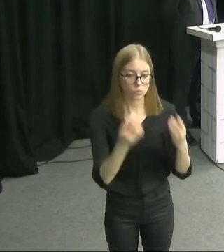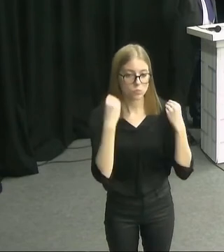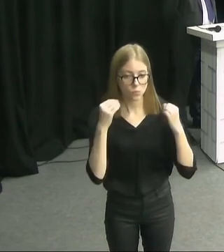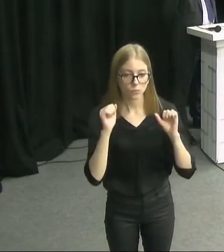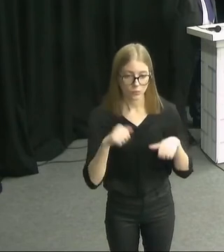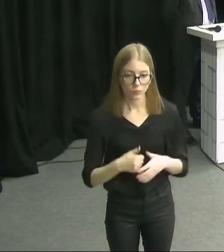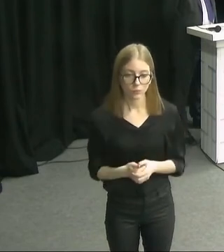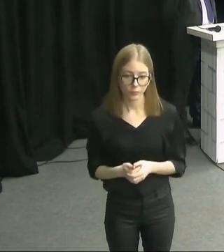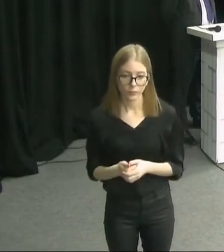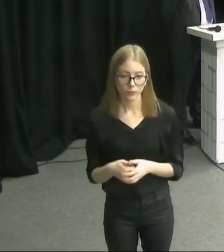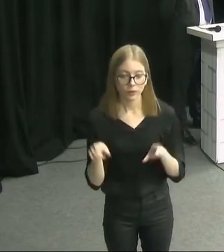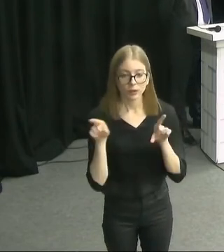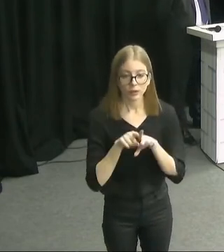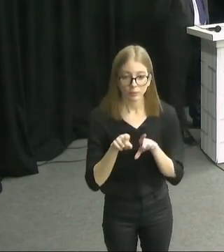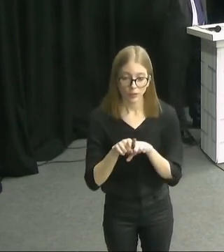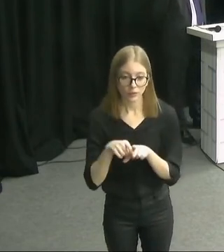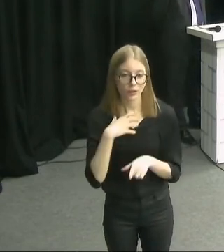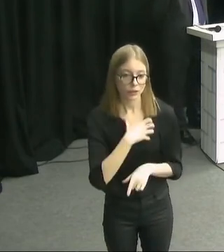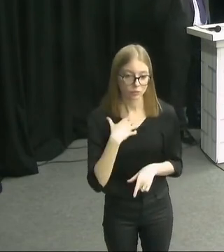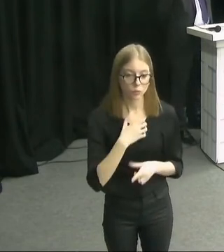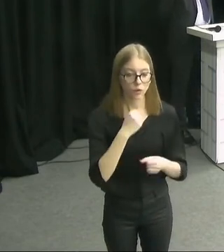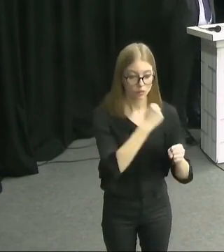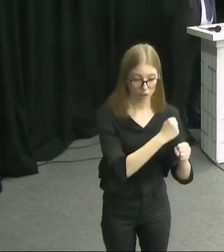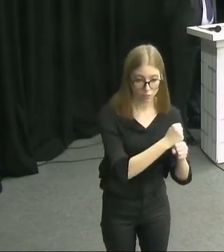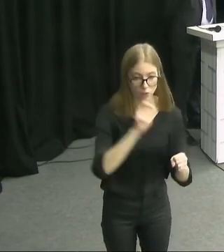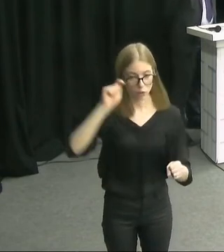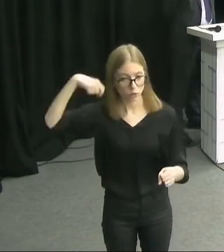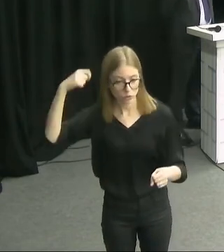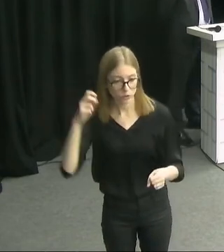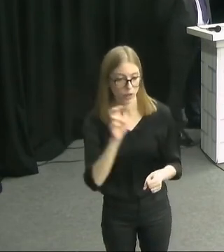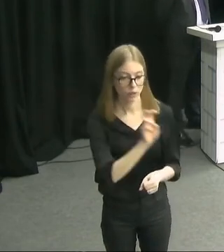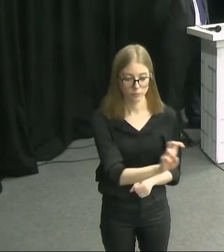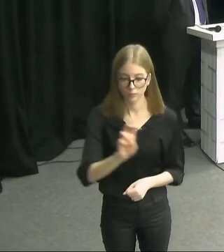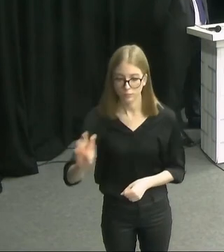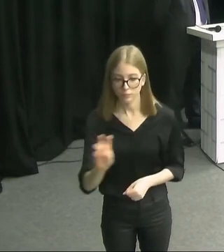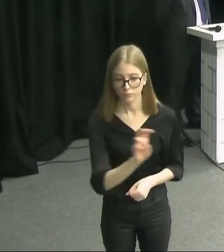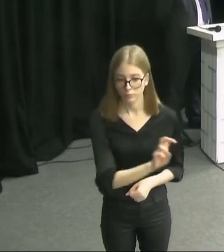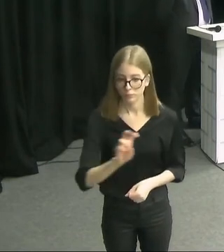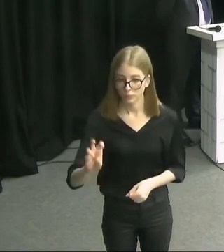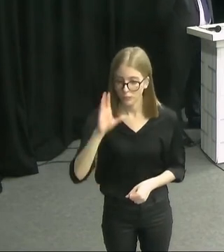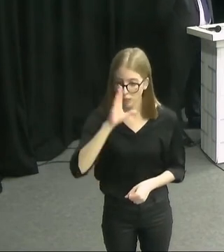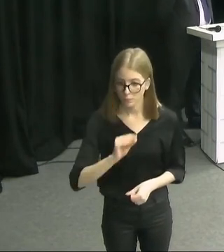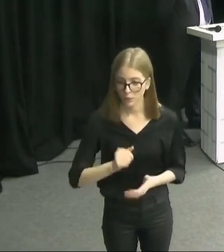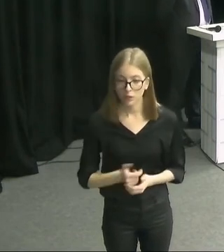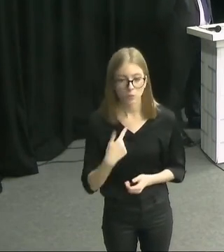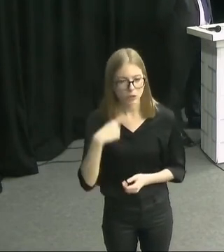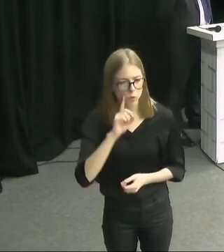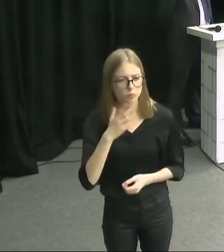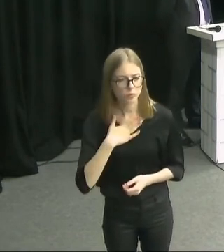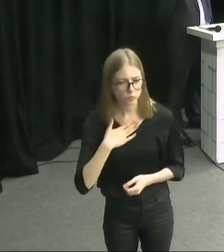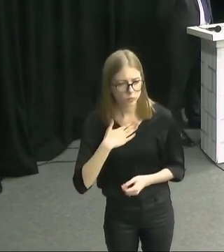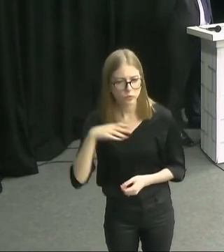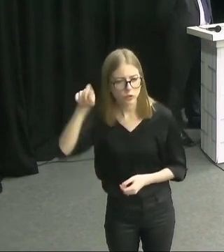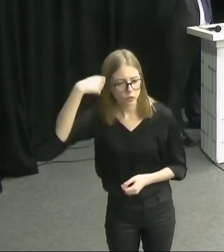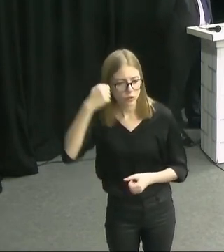should attract the best pupils, best students, and funding is very important in this, at this point. Now another issue